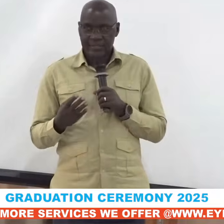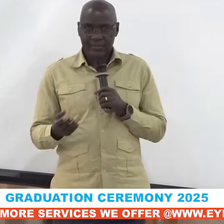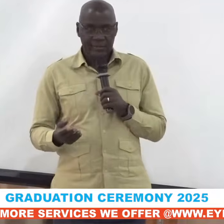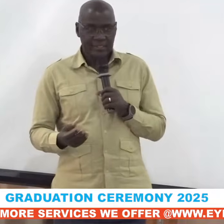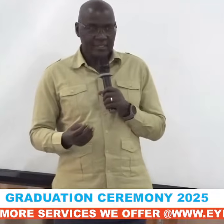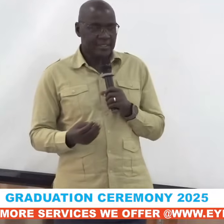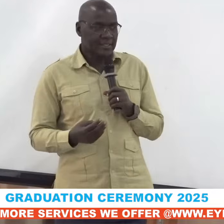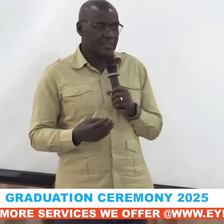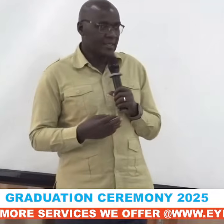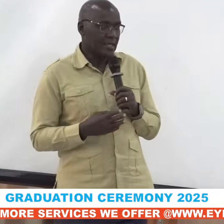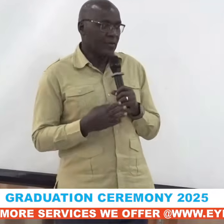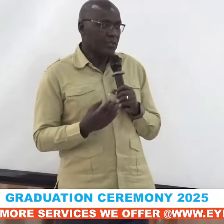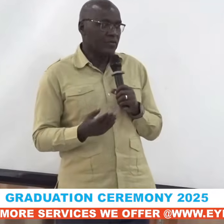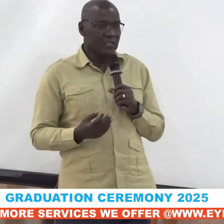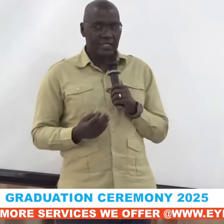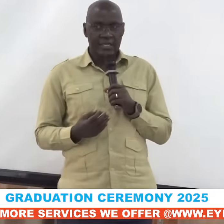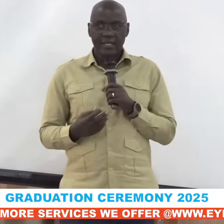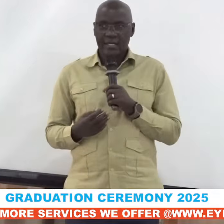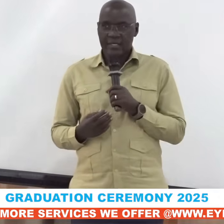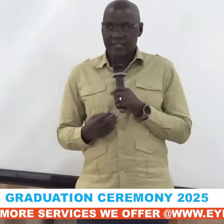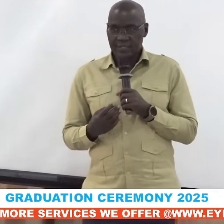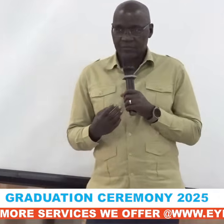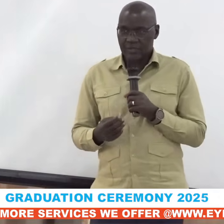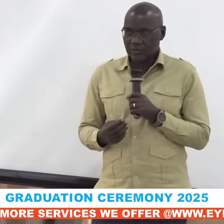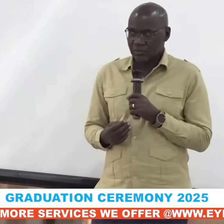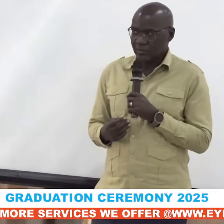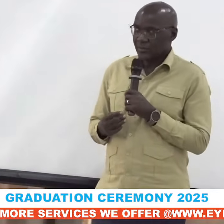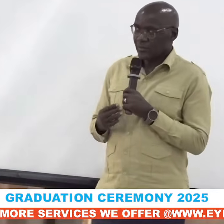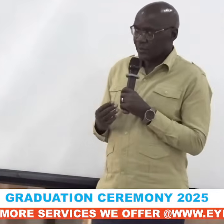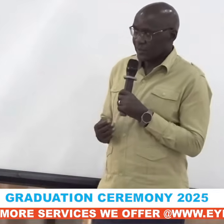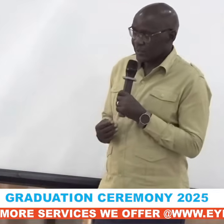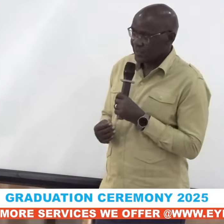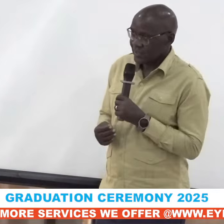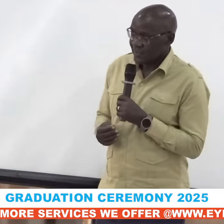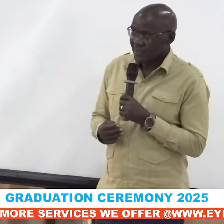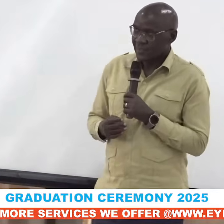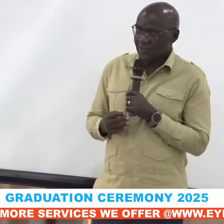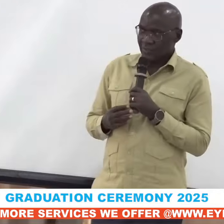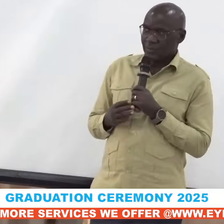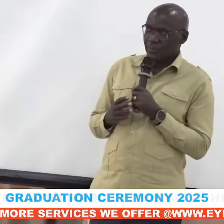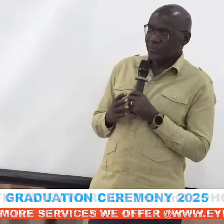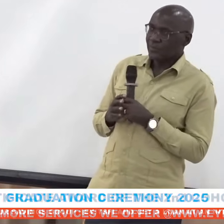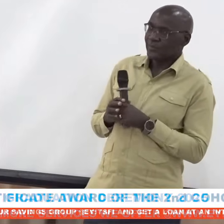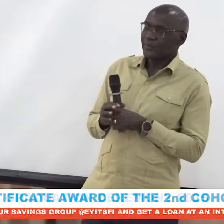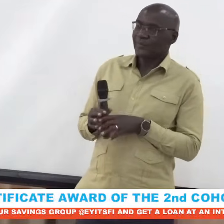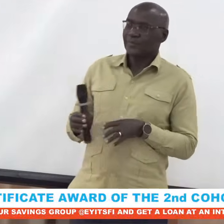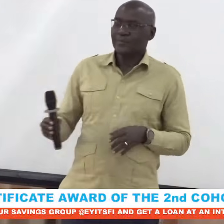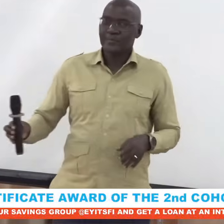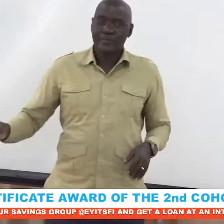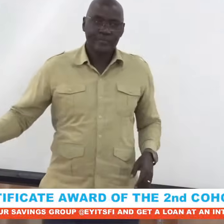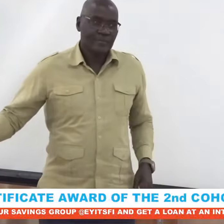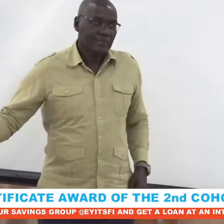With all this, I want to declare this function closed. Thank you.